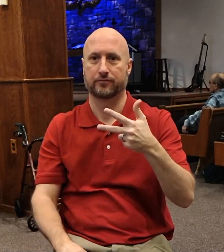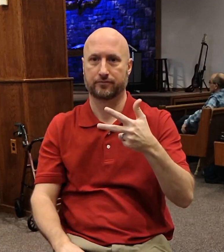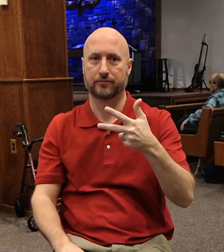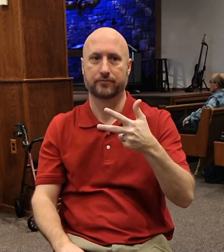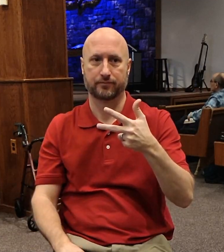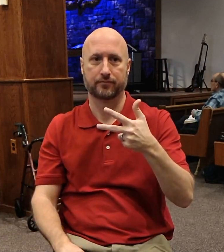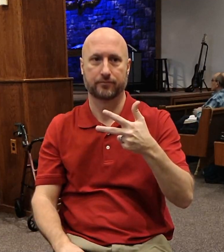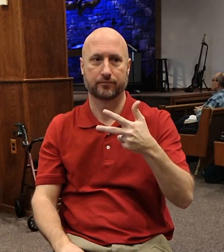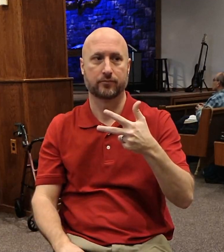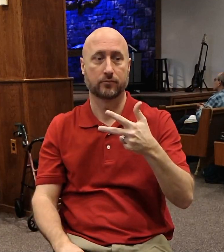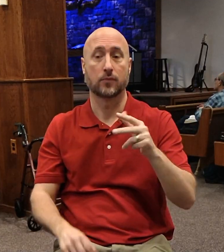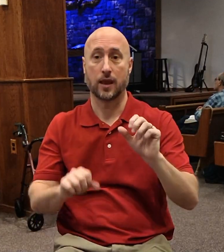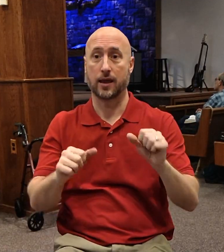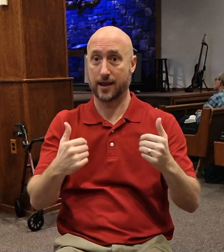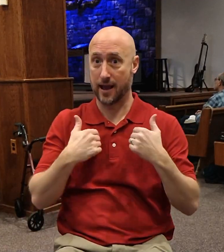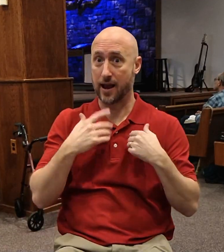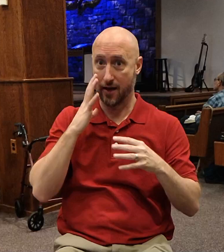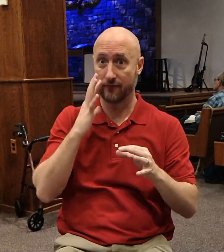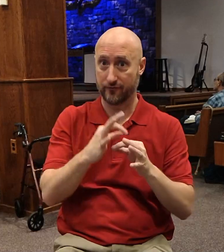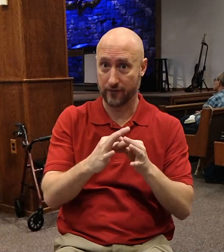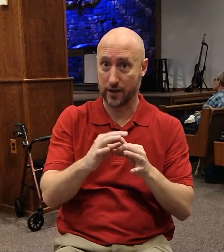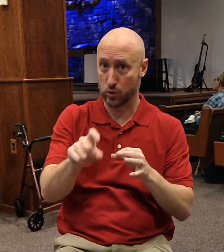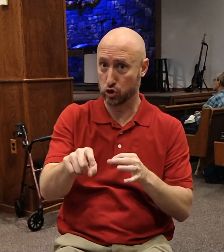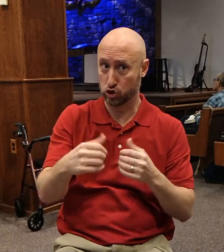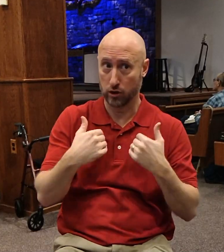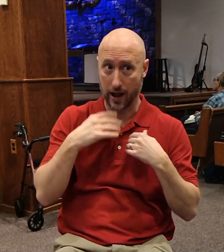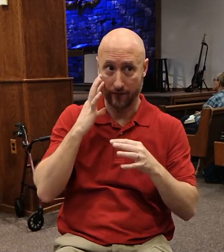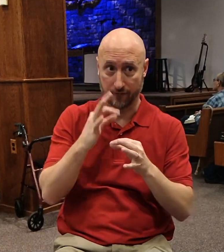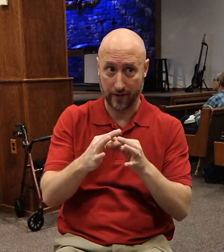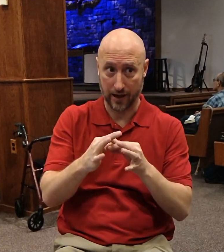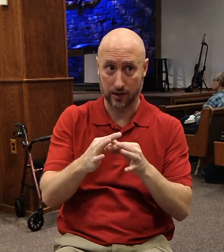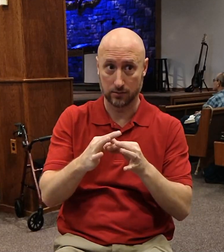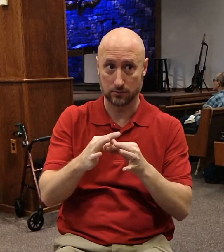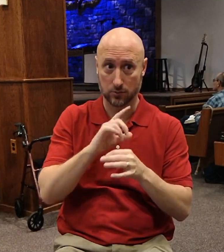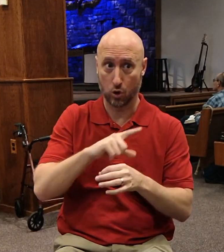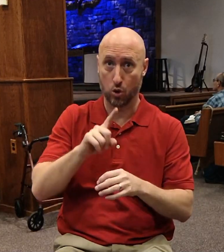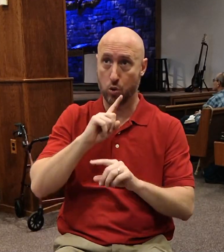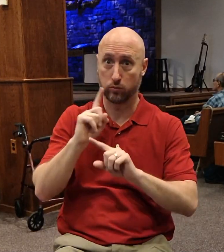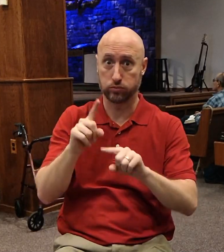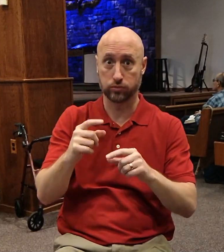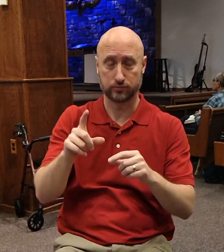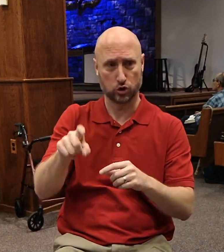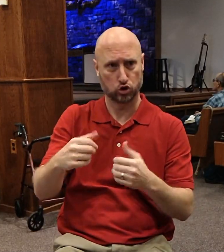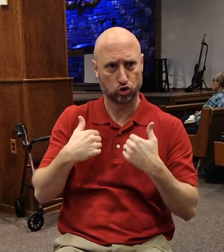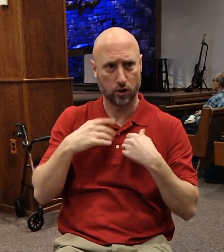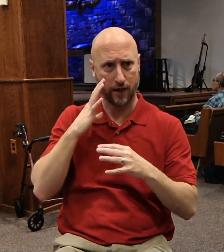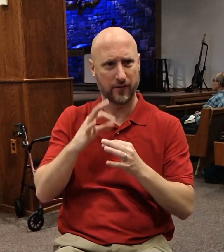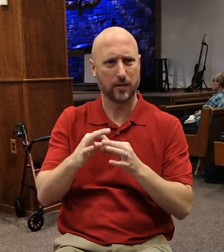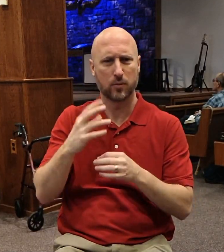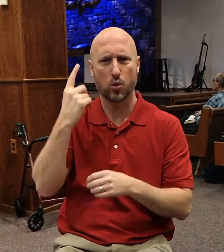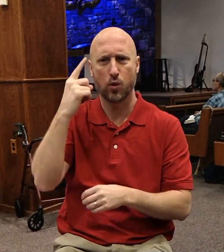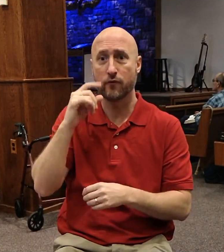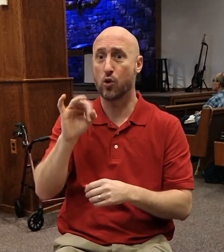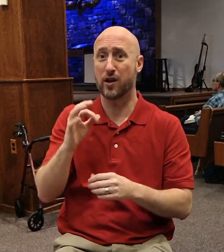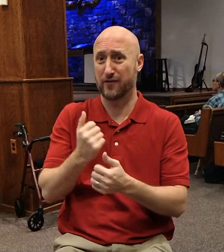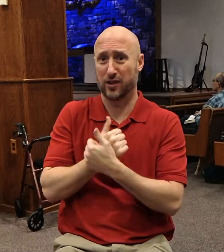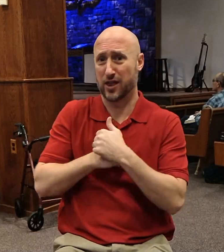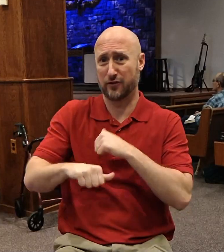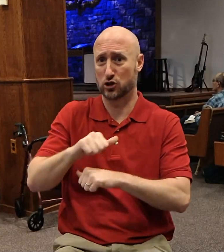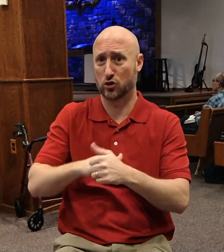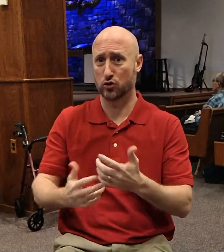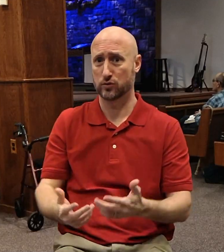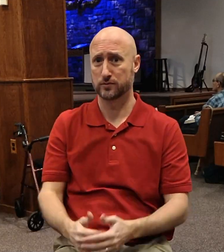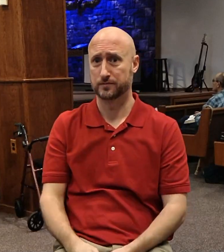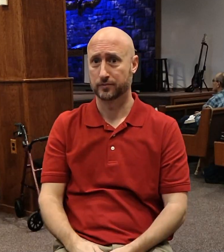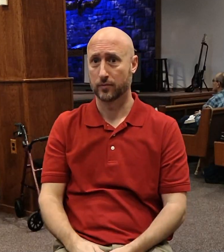we can have faith and we should have faith the Lord tells us to have faith what's the point if we don't love one another we can have hope